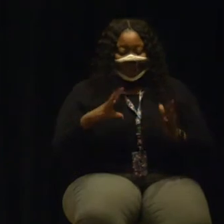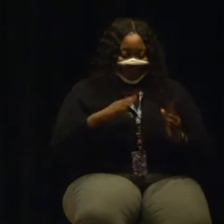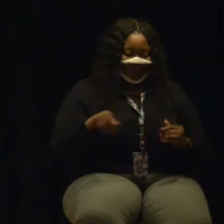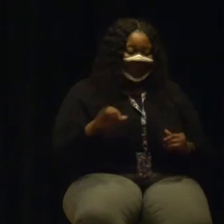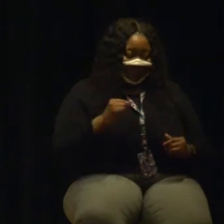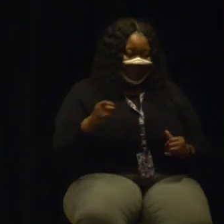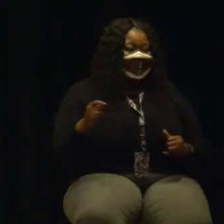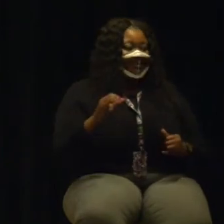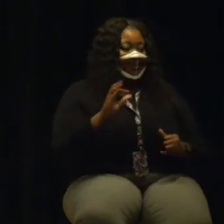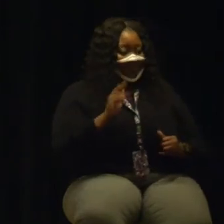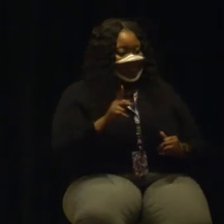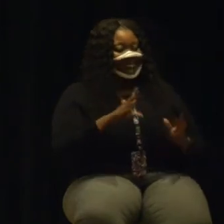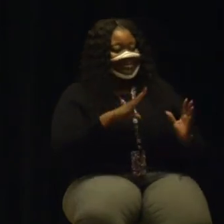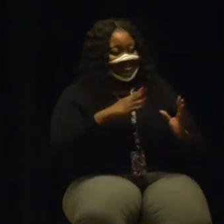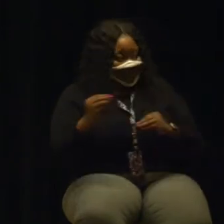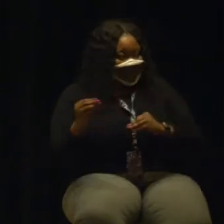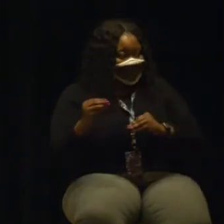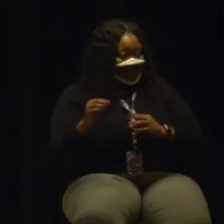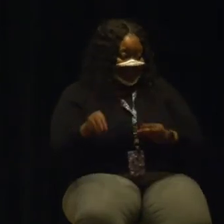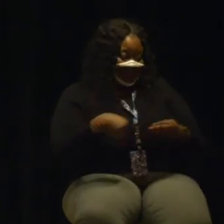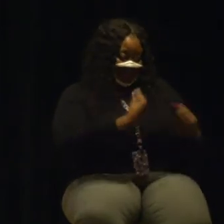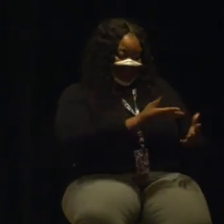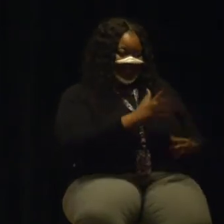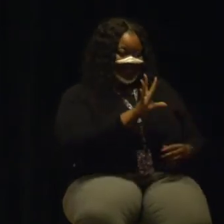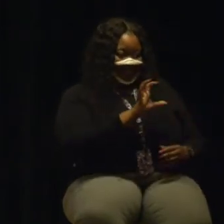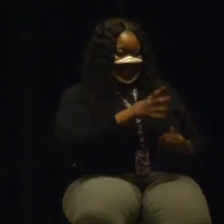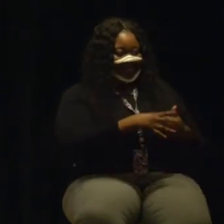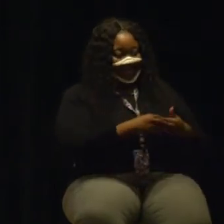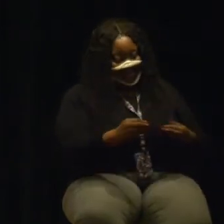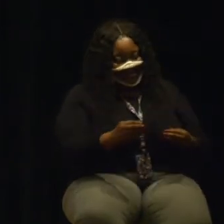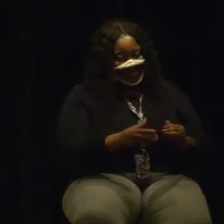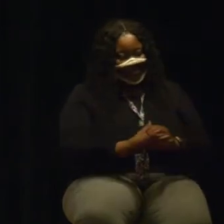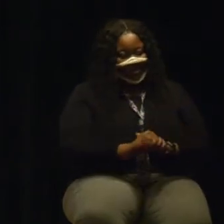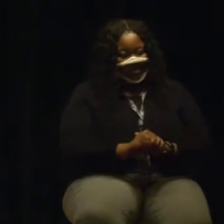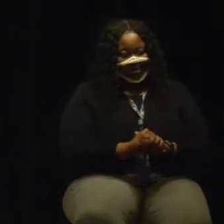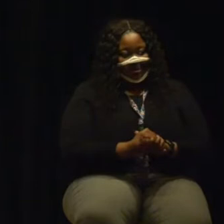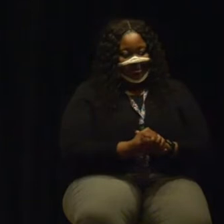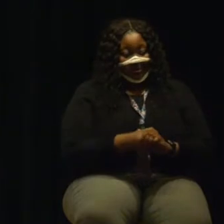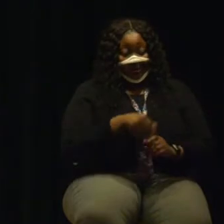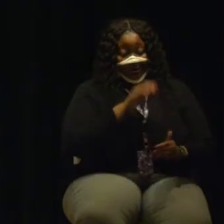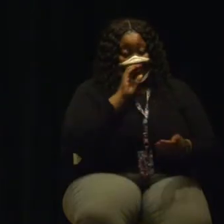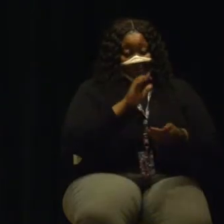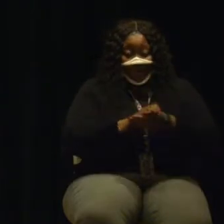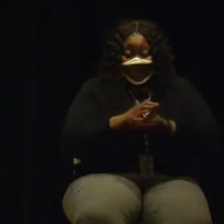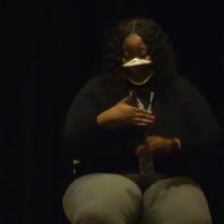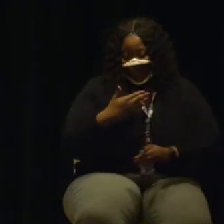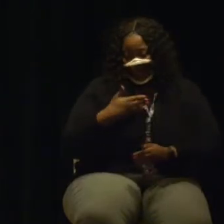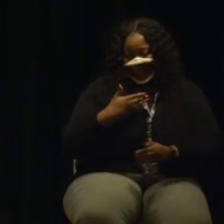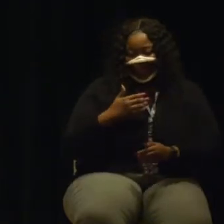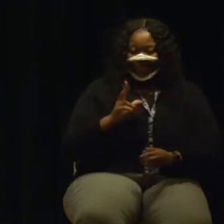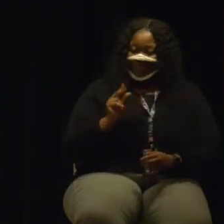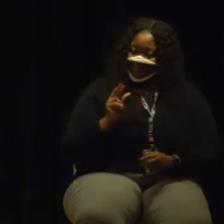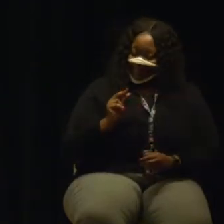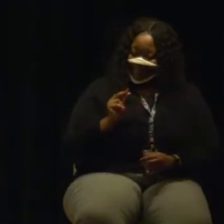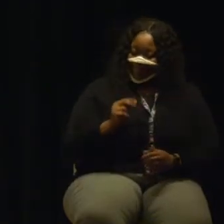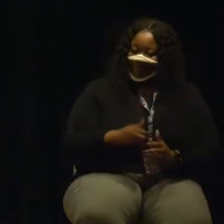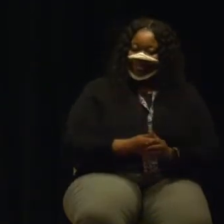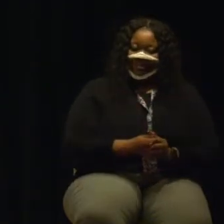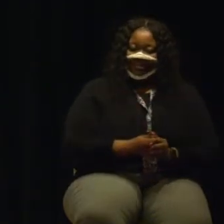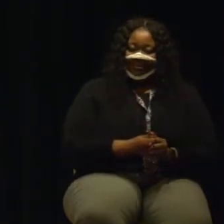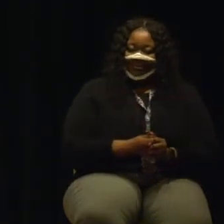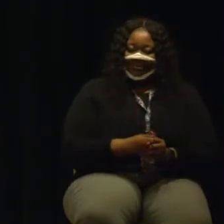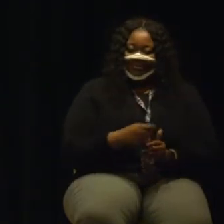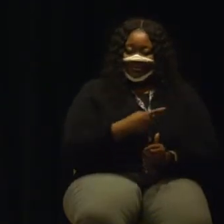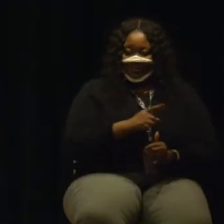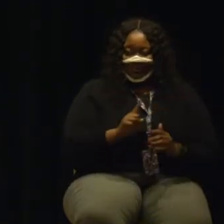again. And that didn't sit well with her. And so when the government was sniffing around trying to find something on him, she showed up and